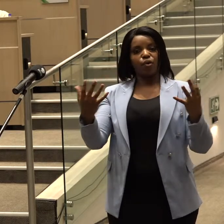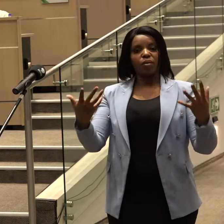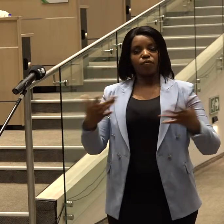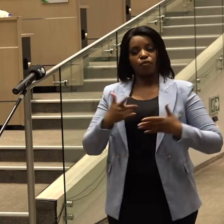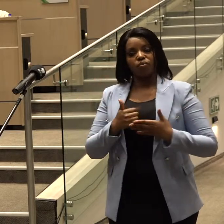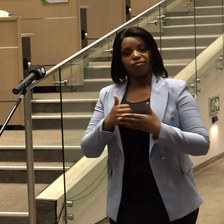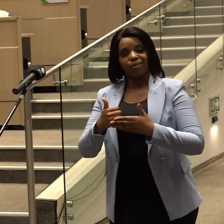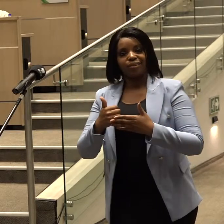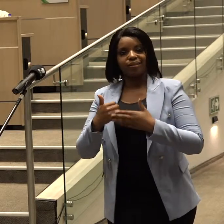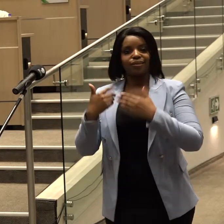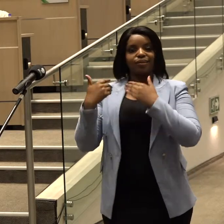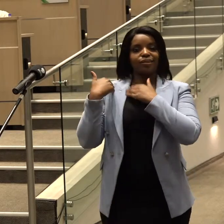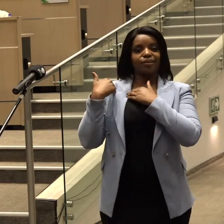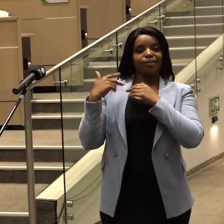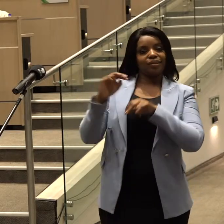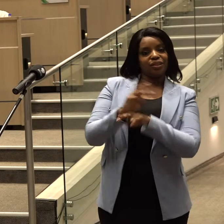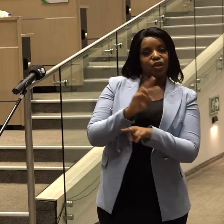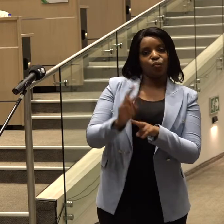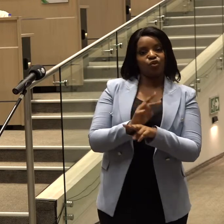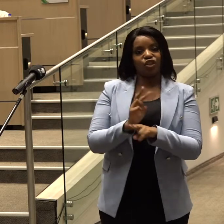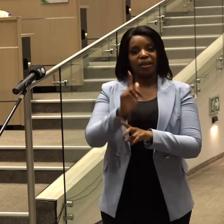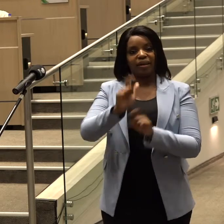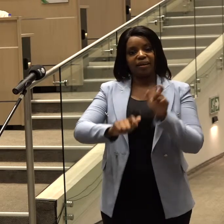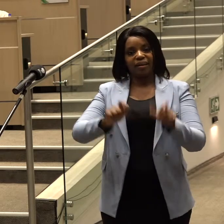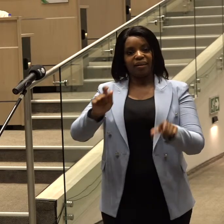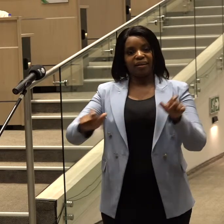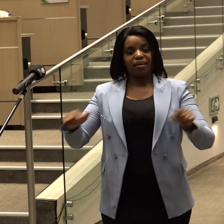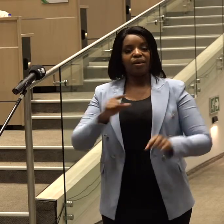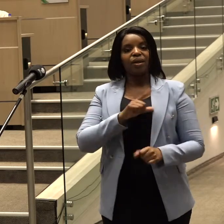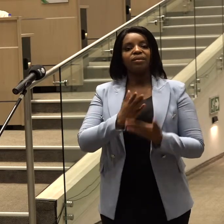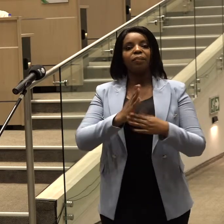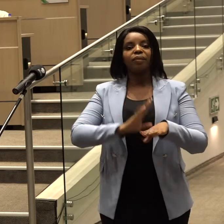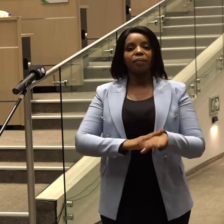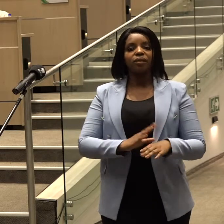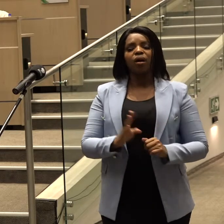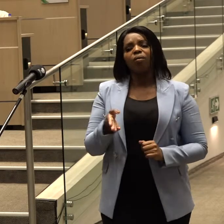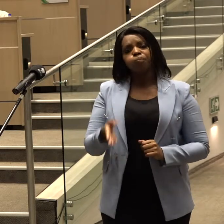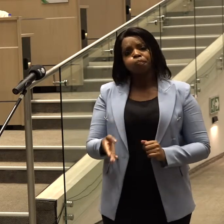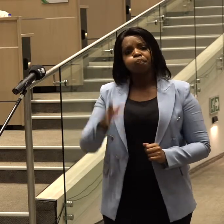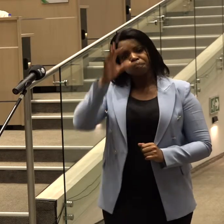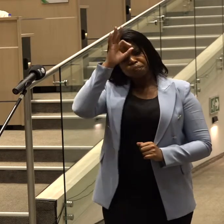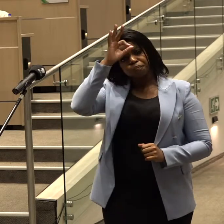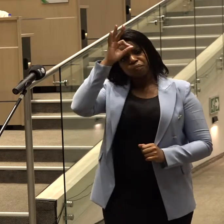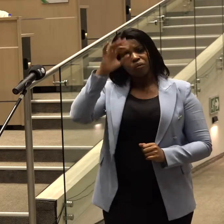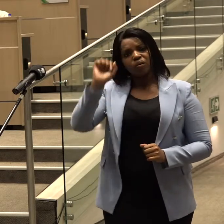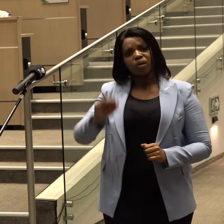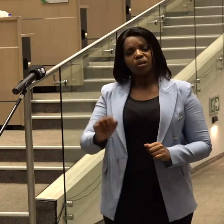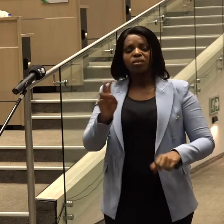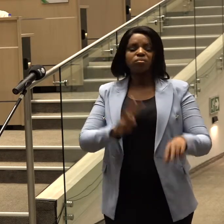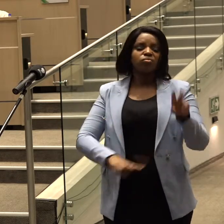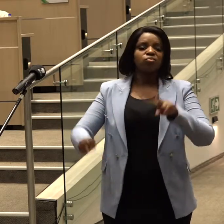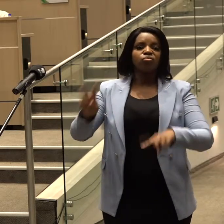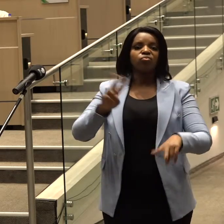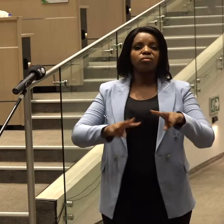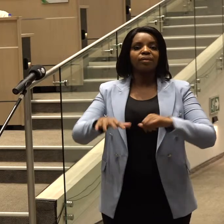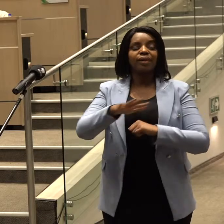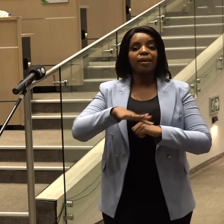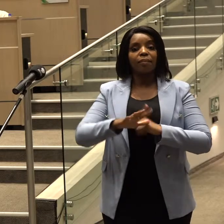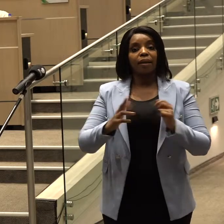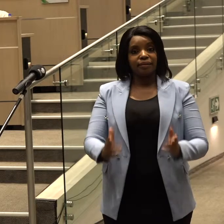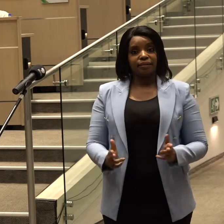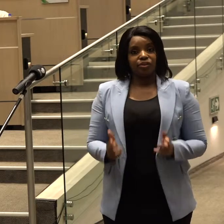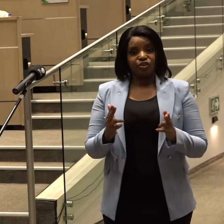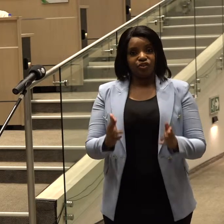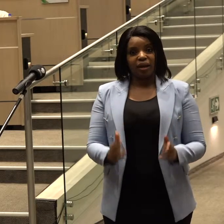back in time we used to have policies you know visible in a trail rails in in um you know in the surrounding of the trails